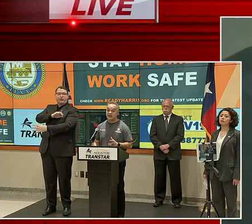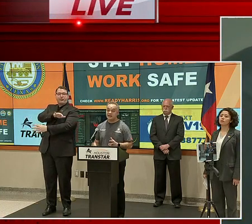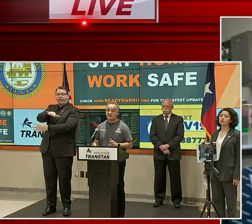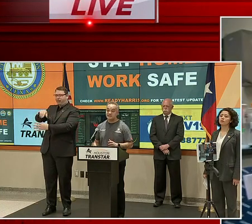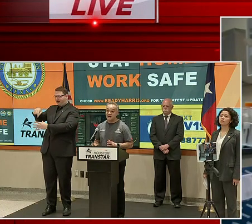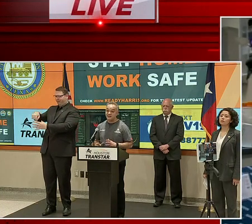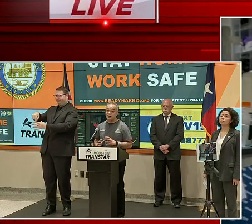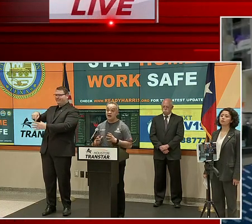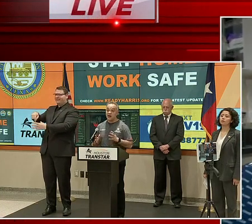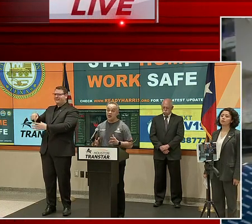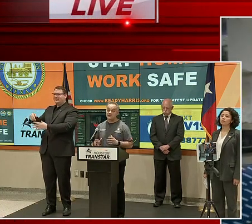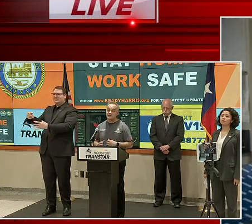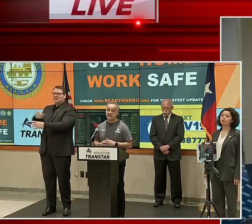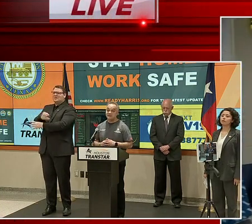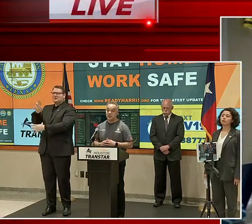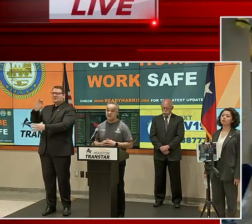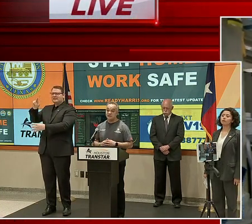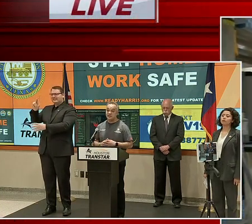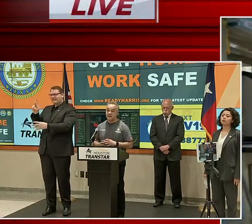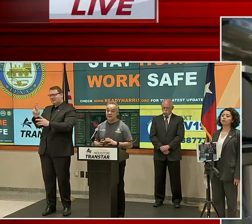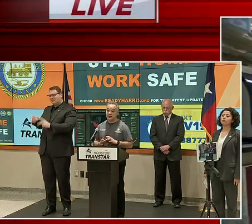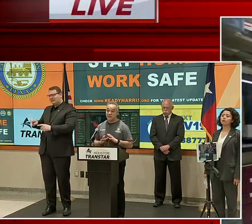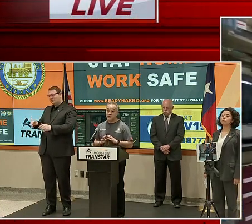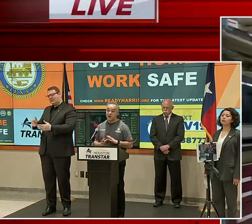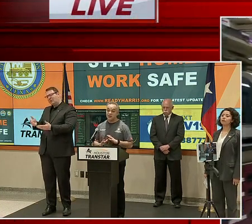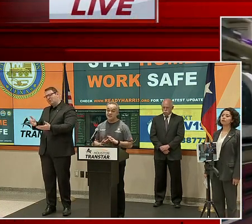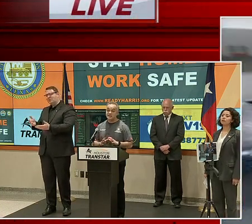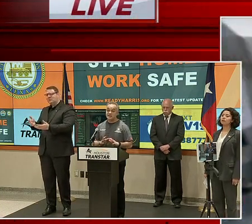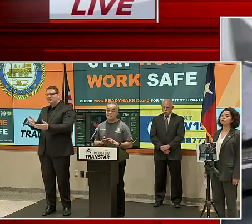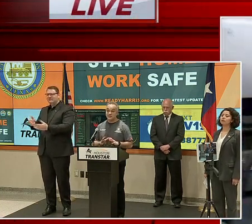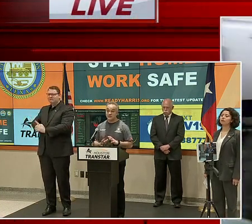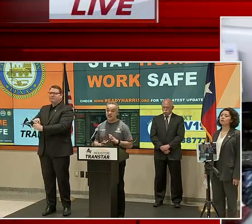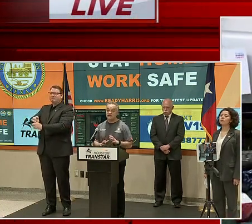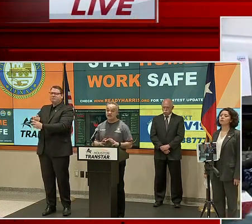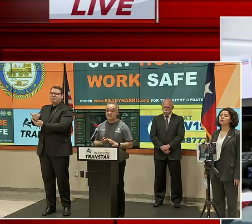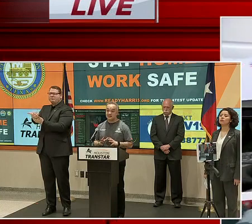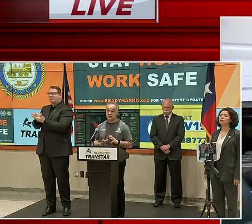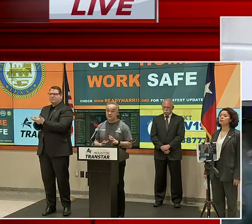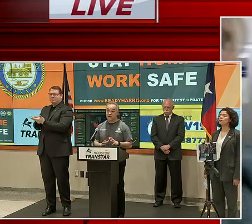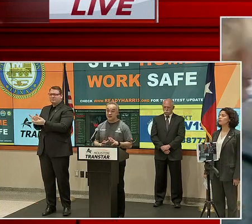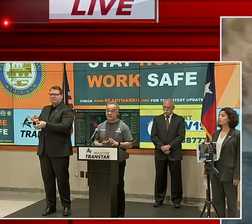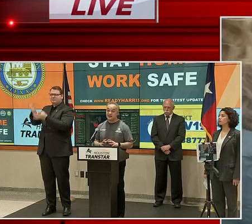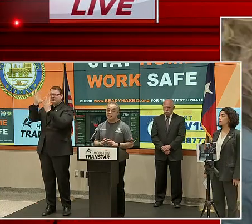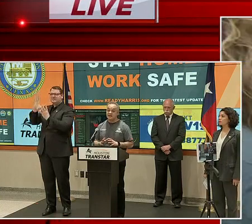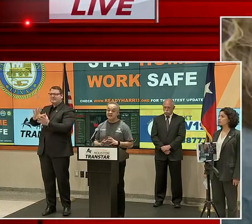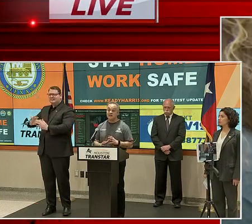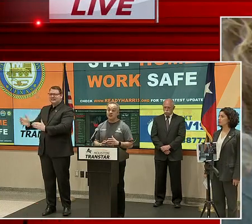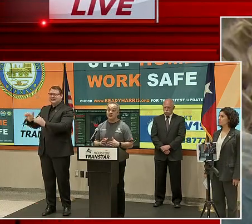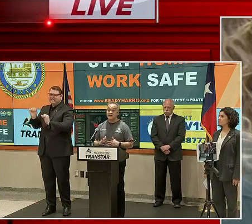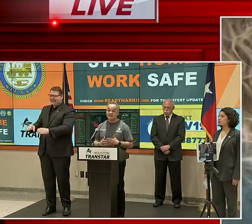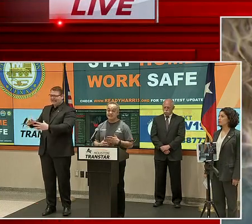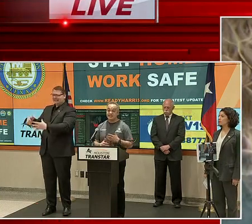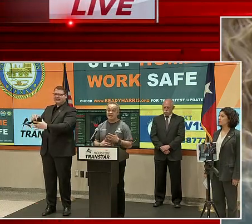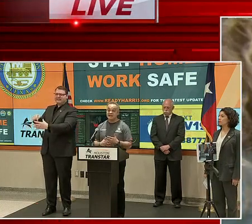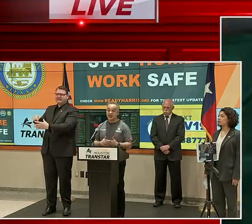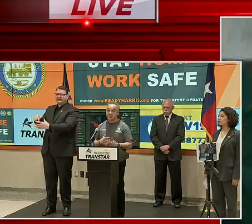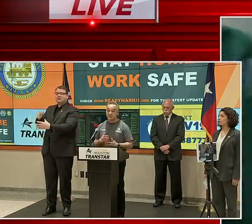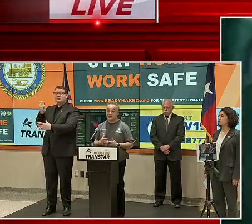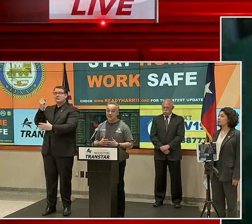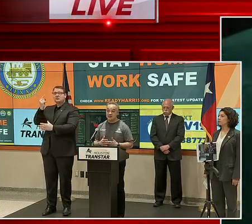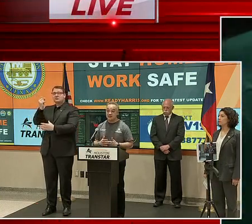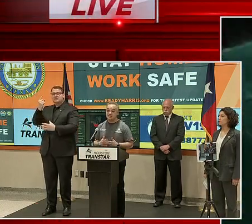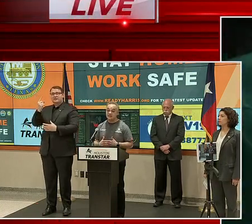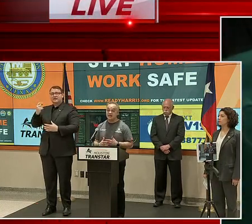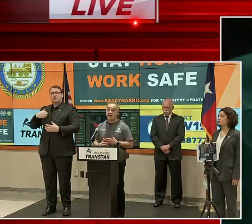really highlights the fact that all of us have a part to play, but we are going to see some changes in the trends, especially as the case